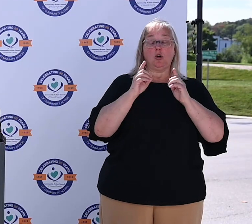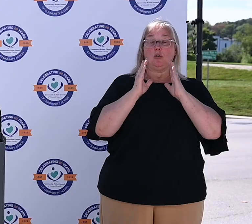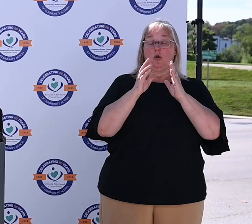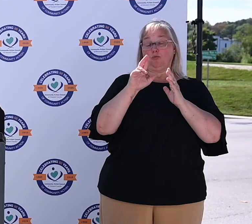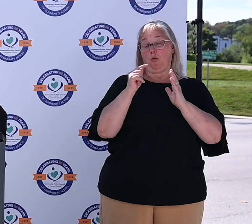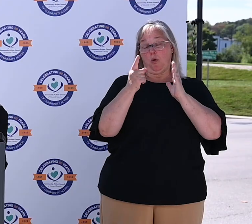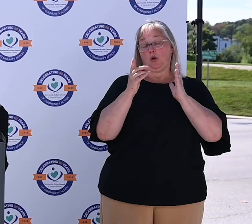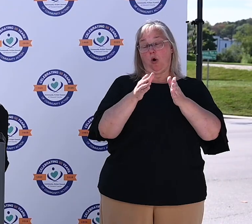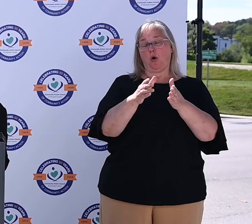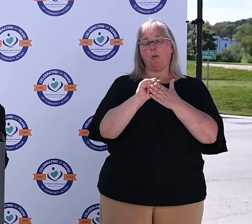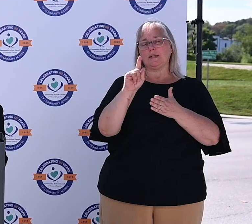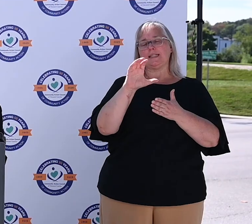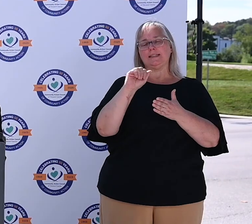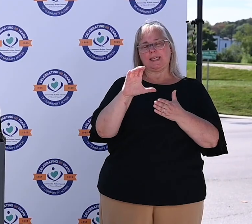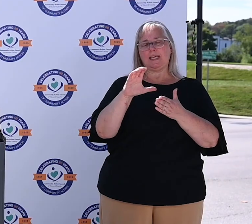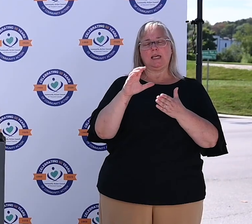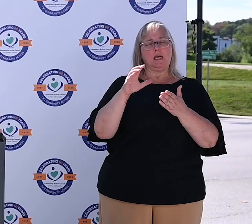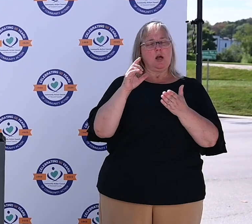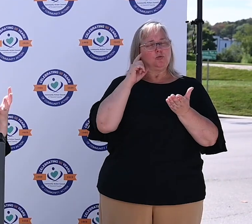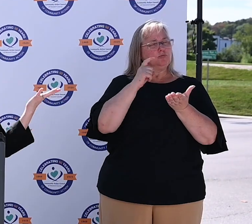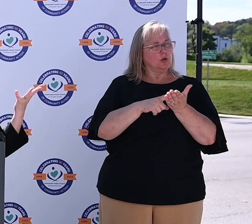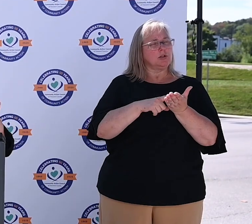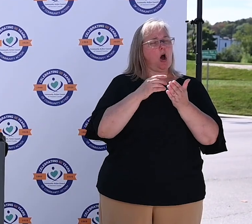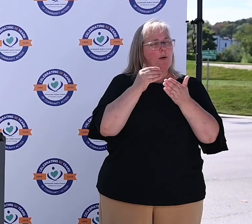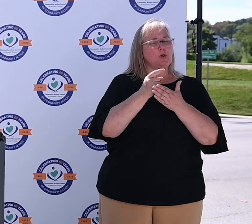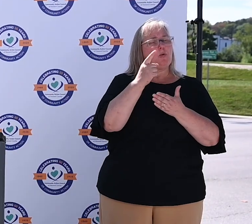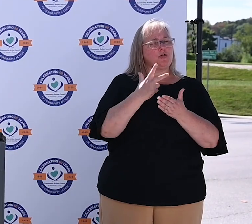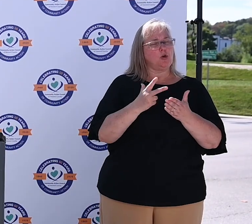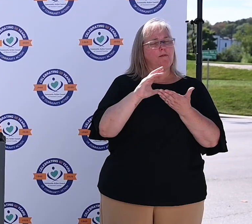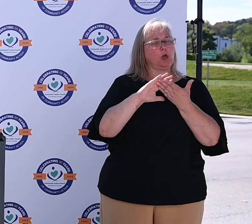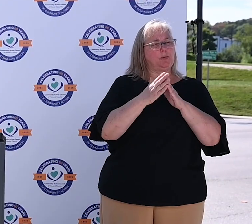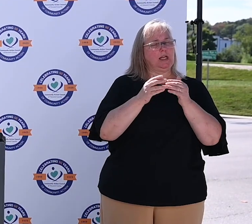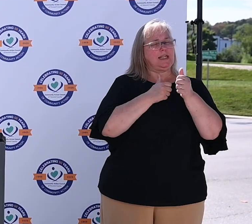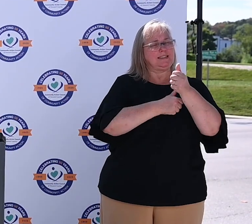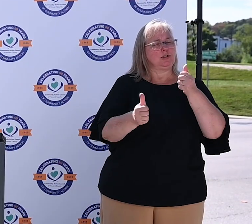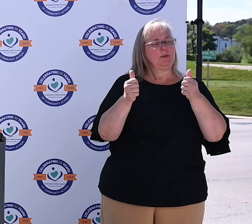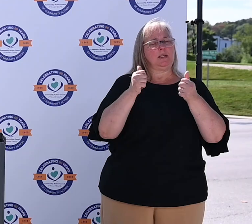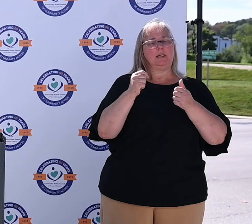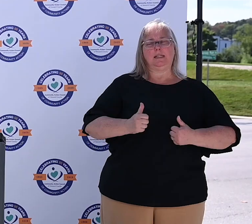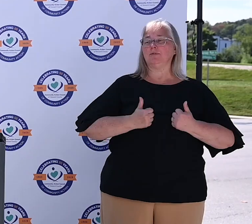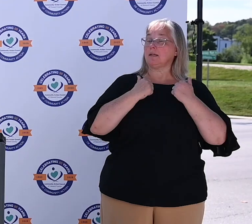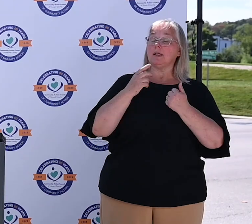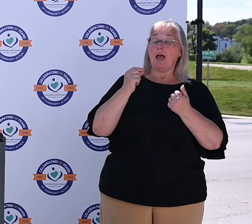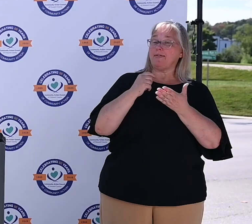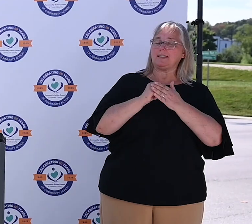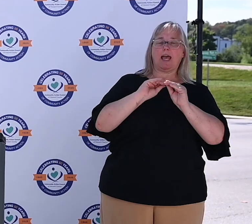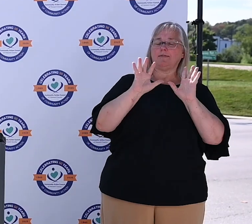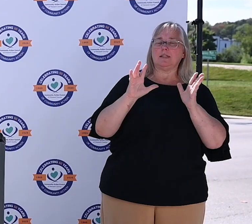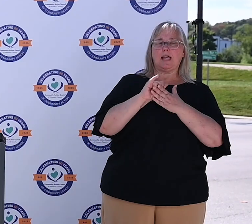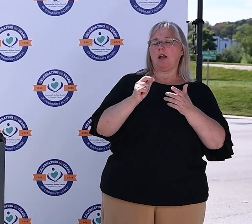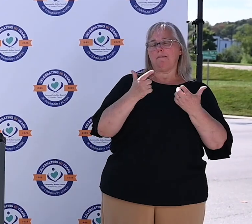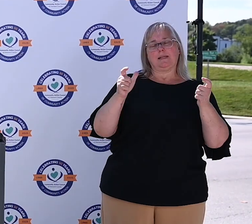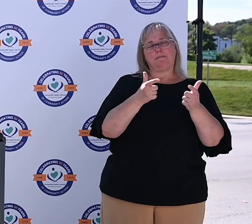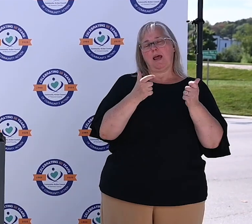determined that nearly 1/3 of your constituency resides, meeting where they're at. It is evident that there is a large demand by families for healthy